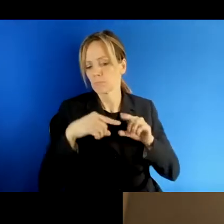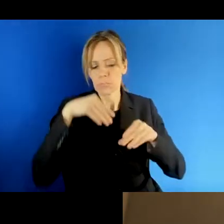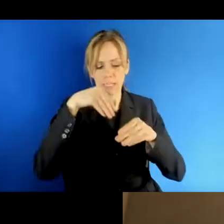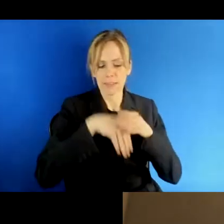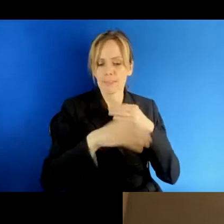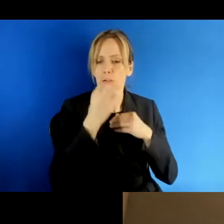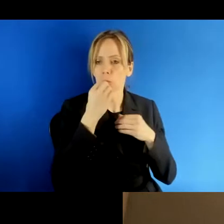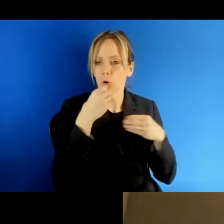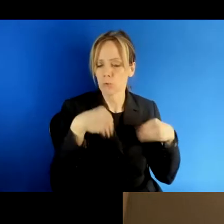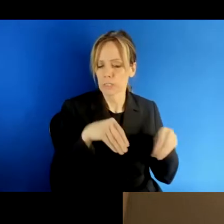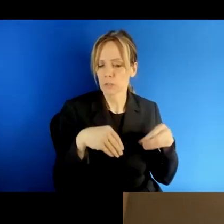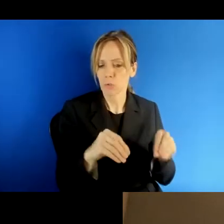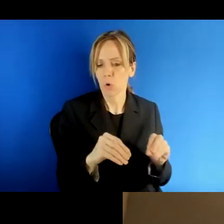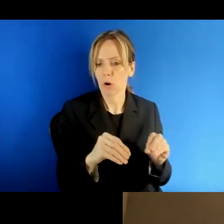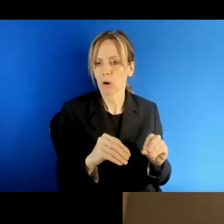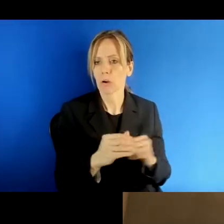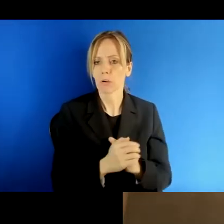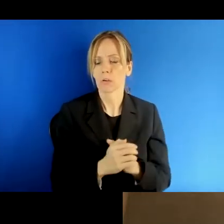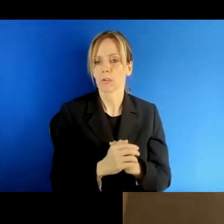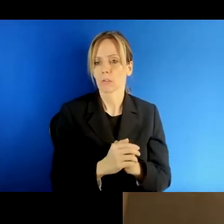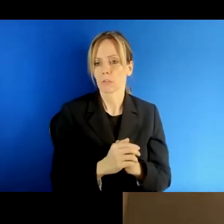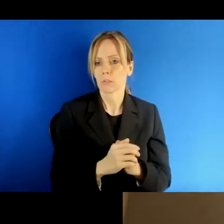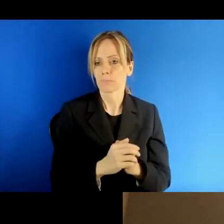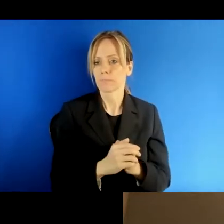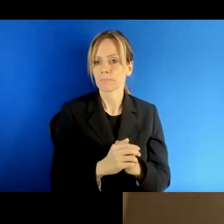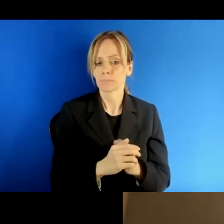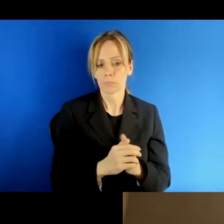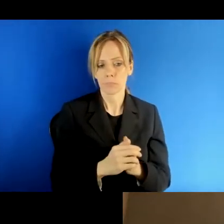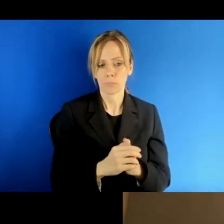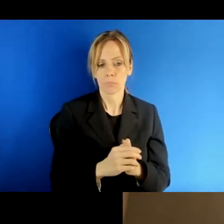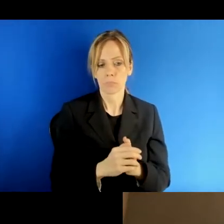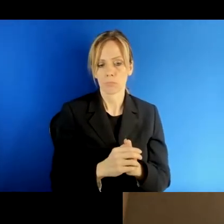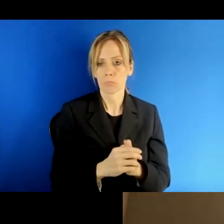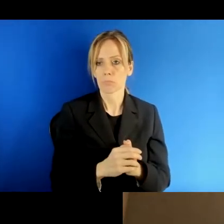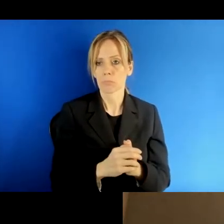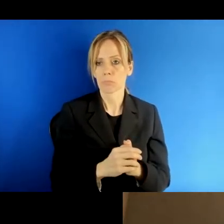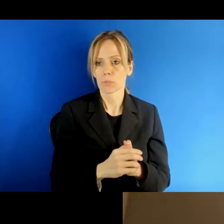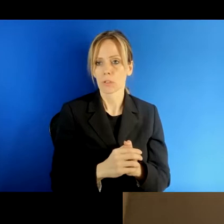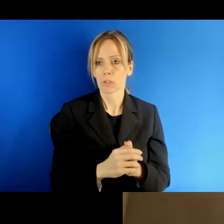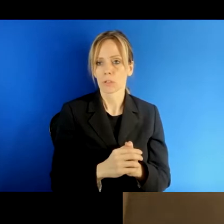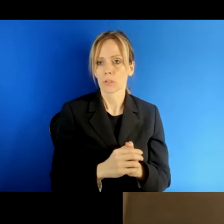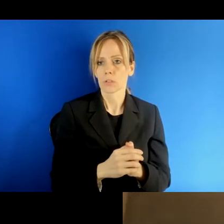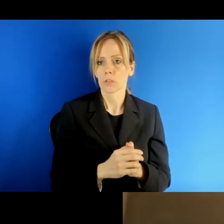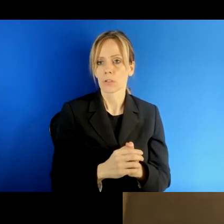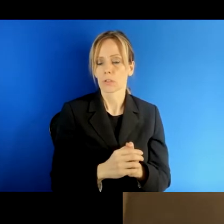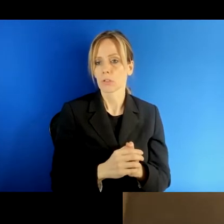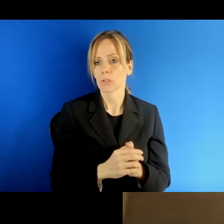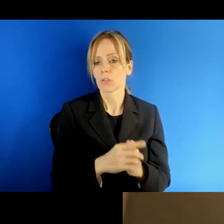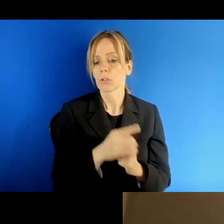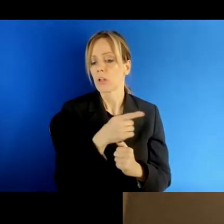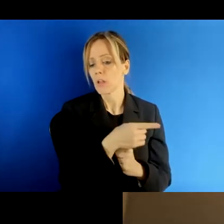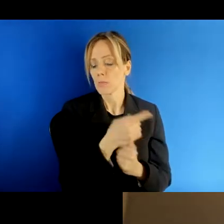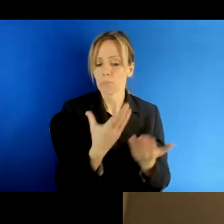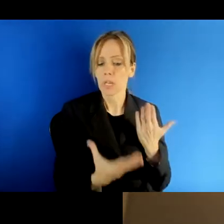don't look at them, although their children are curious about